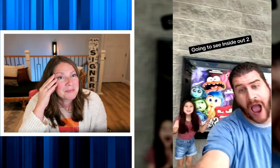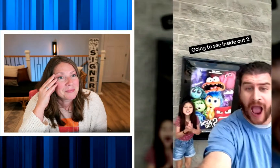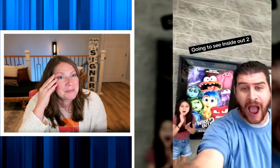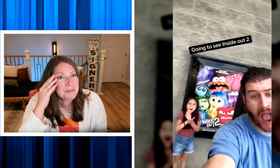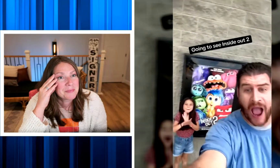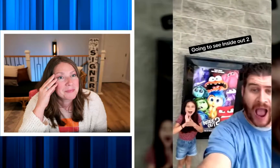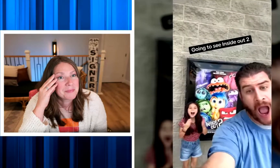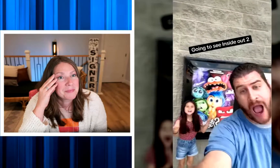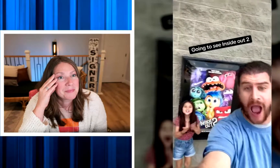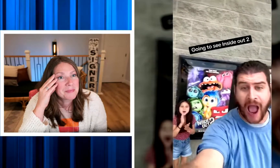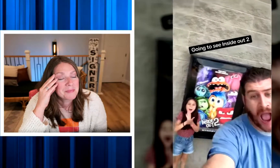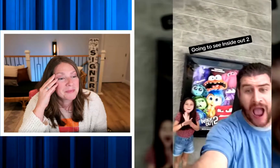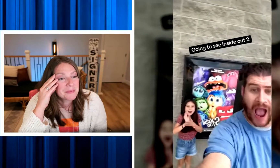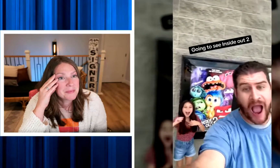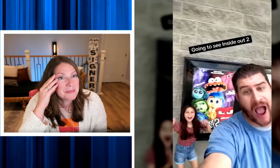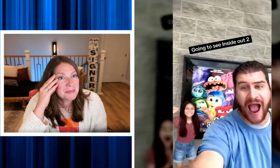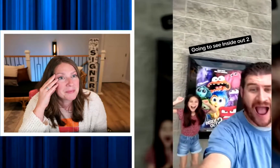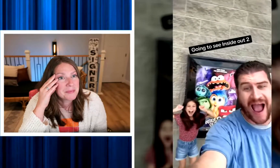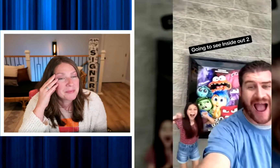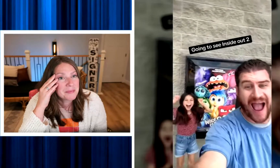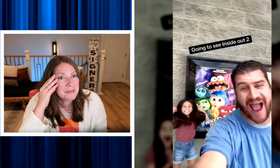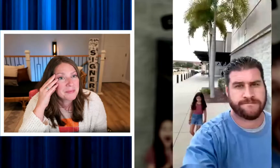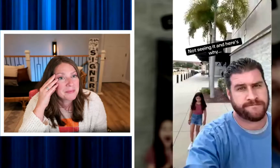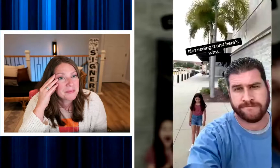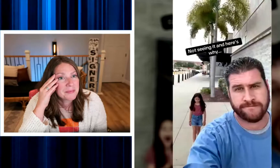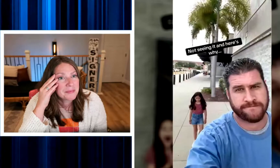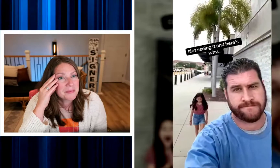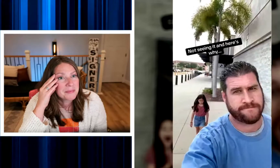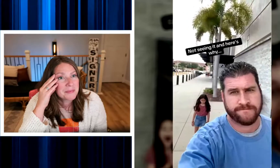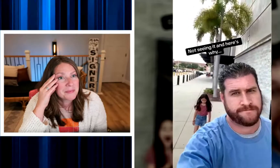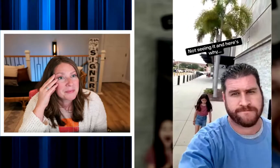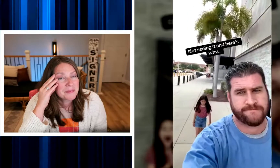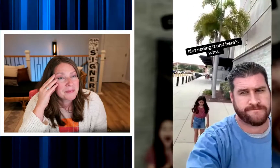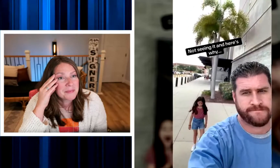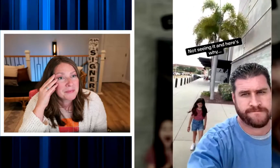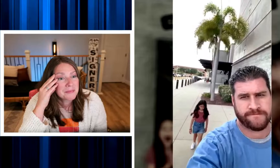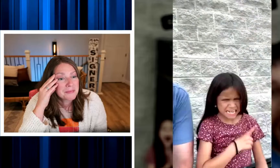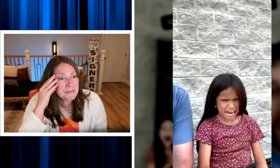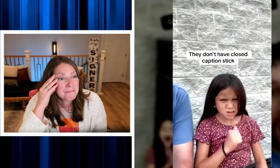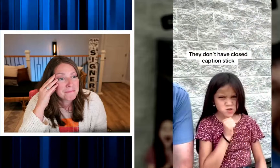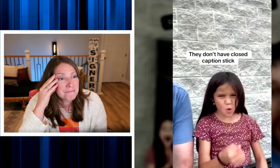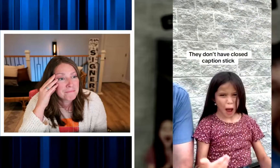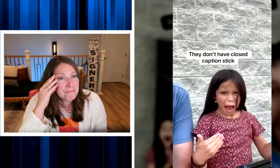Going to see Inside Out to not seeing it, and here's why.